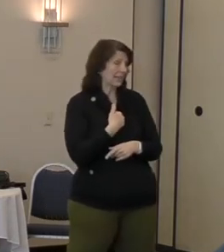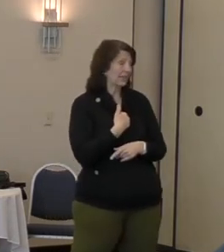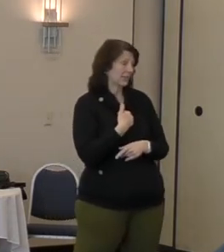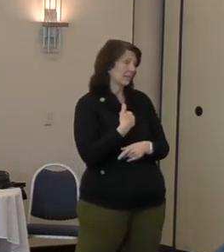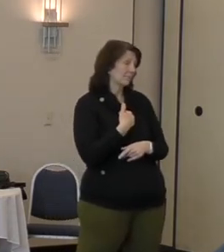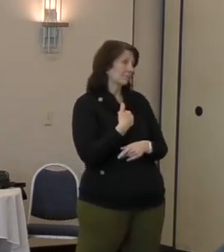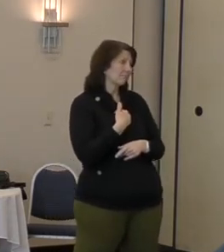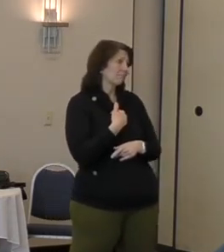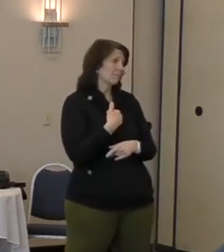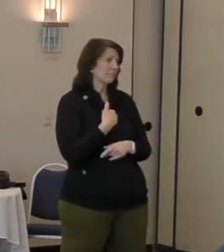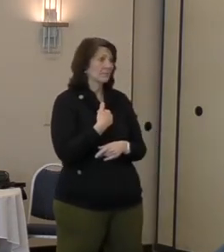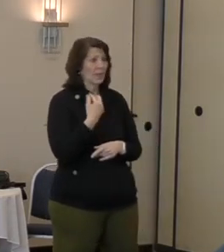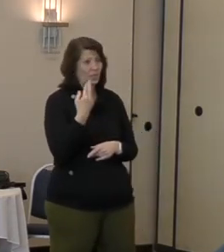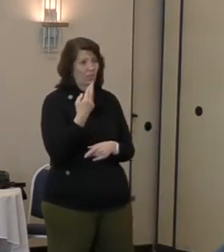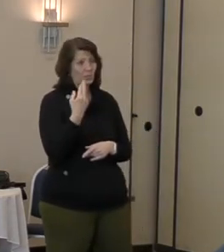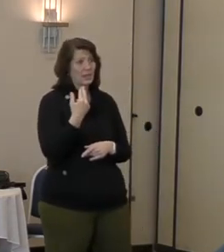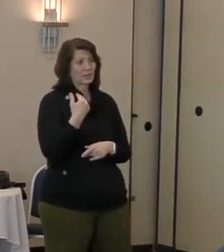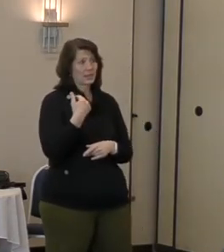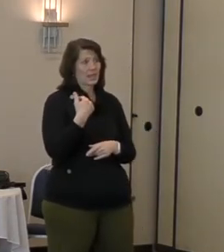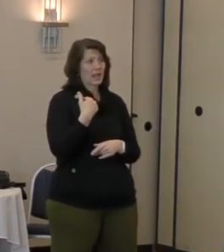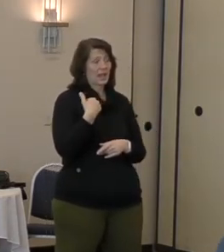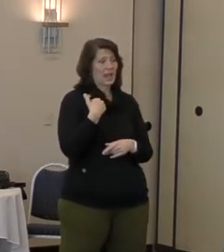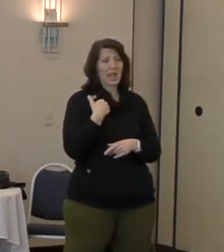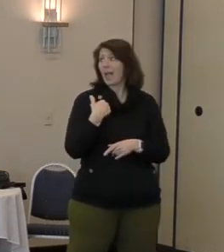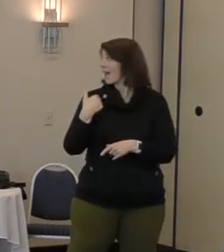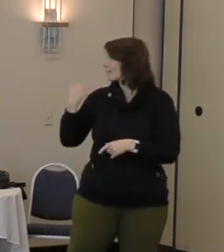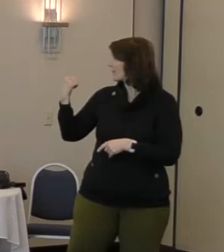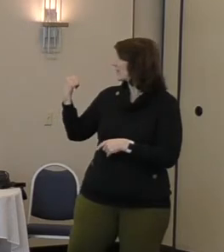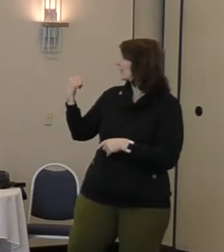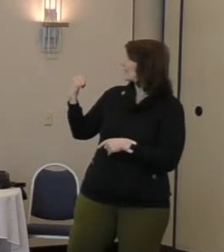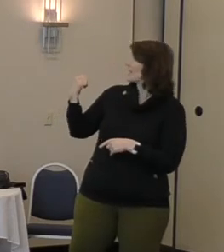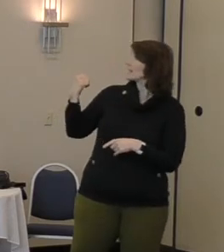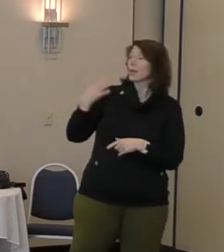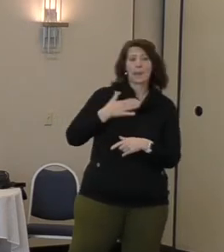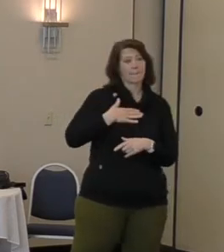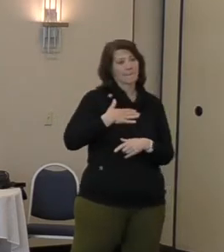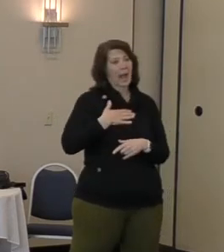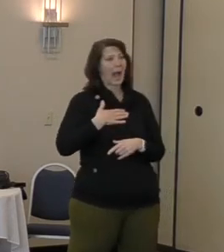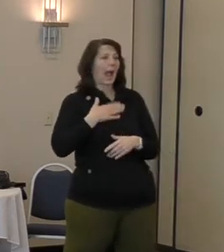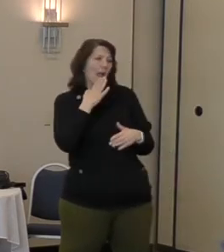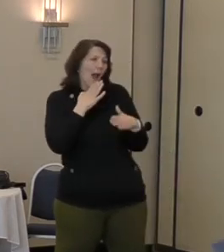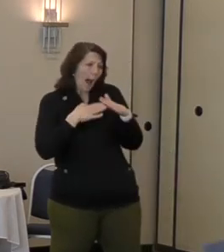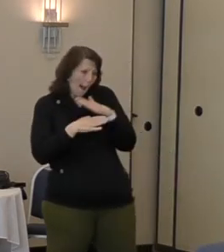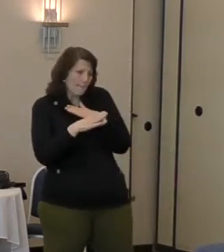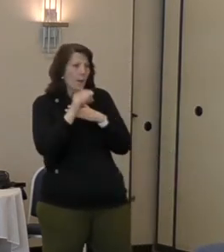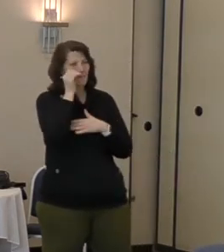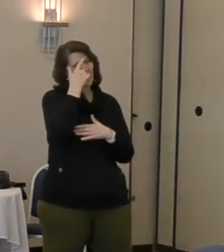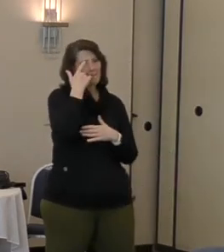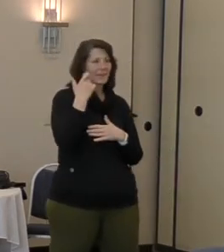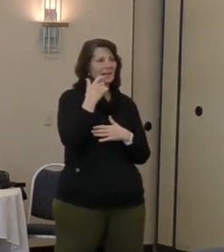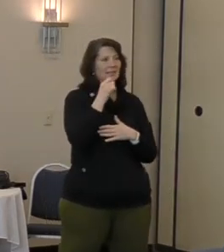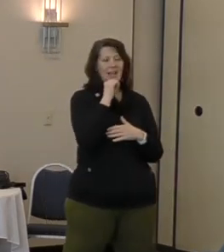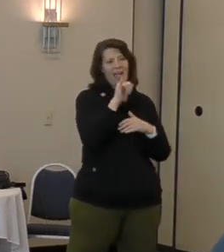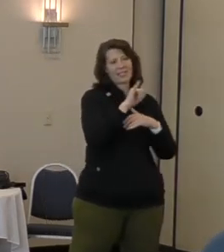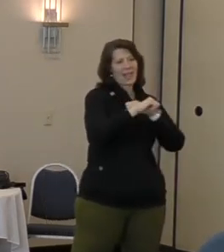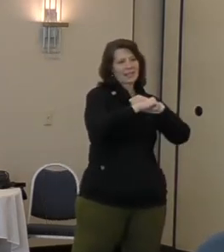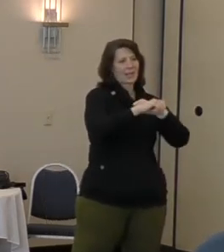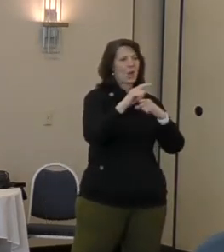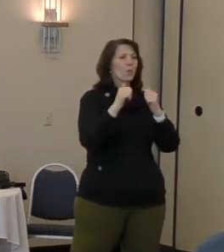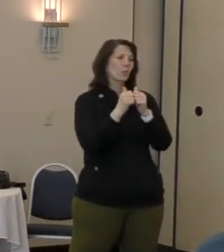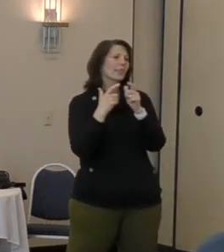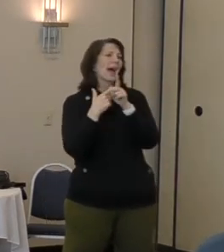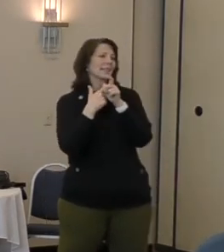And you know, the reason I have that little parenthetical up there, in my humble opinion, is because unlike defense, I think with attack,